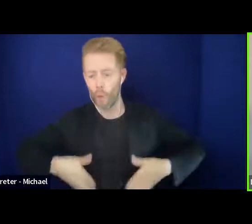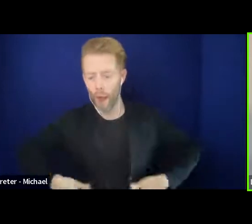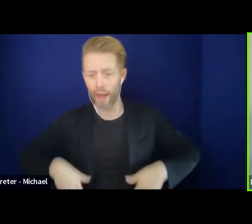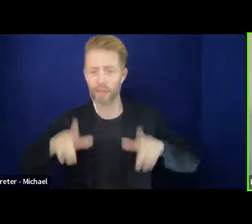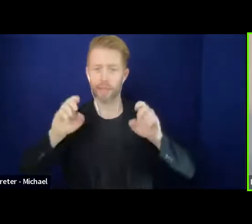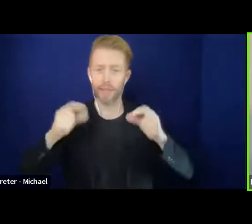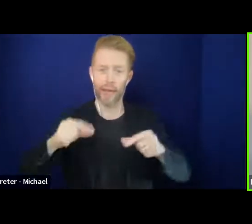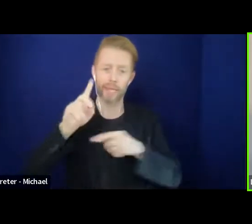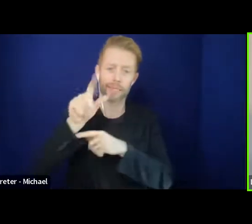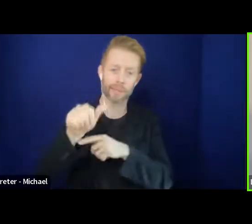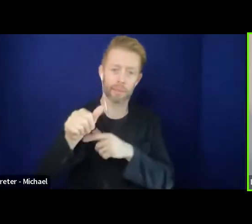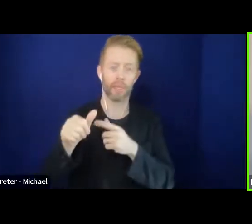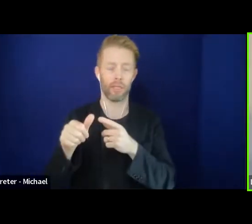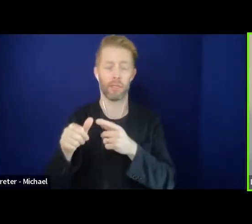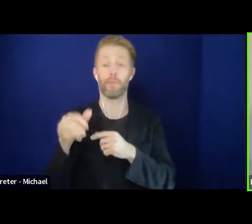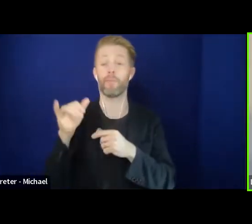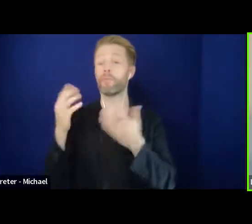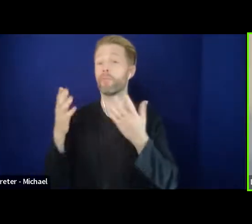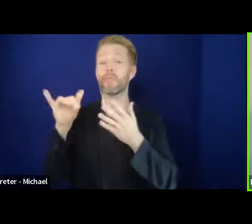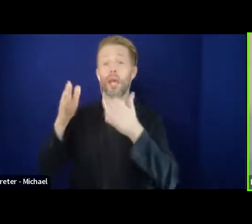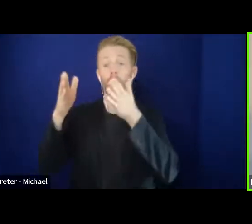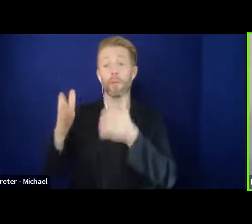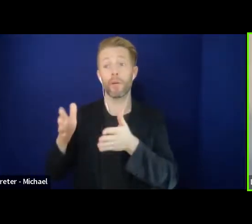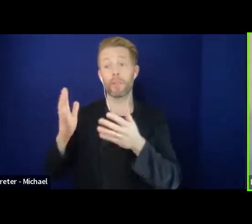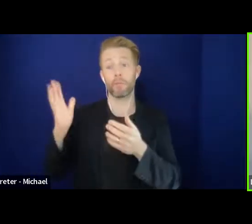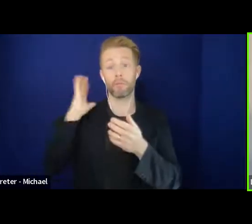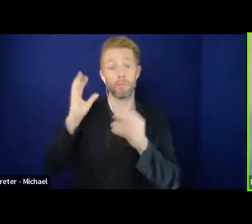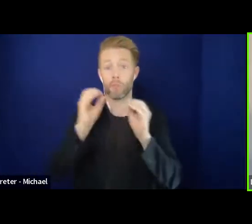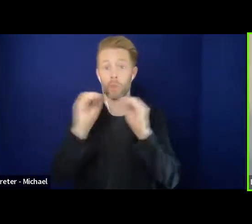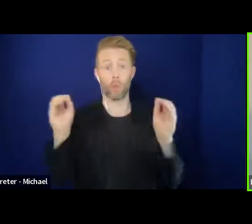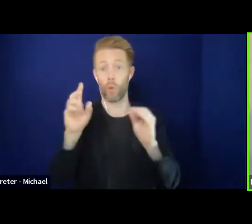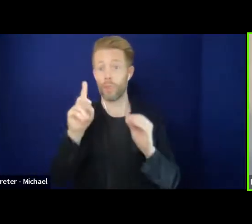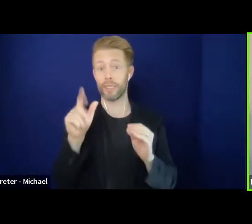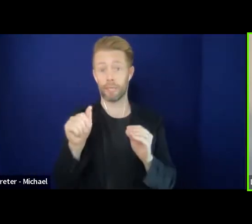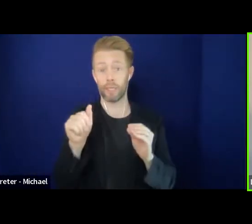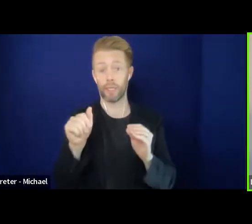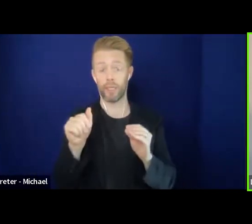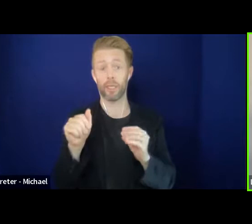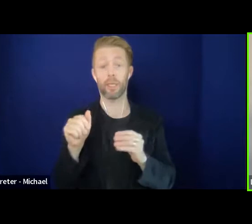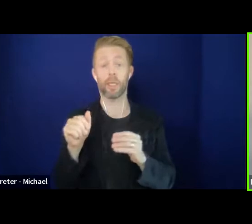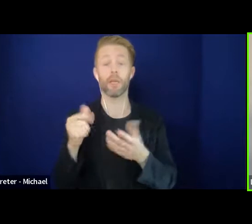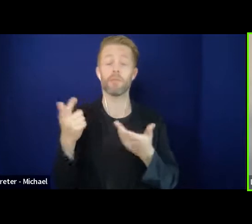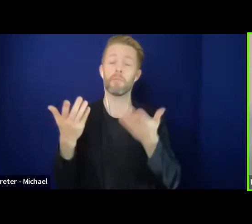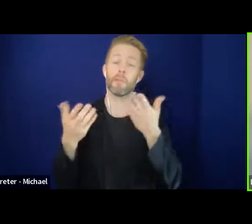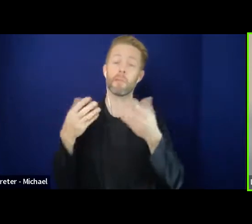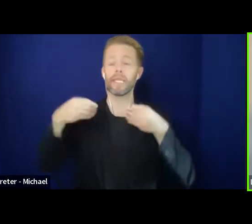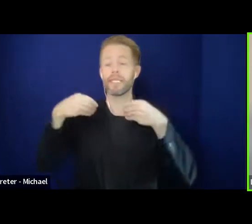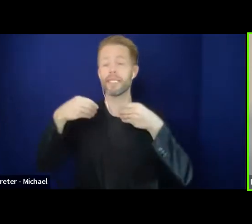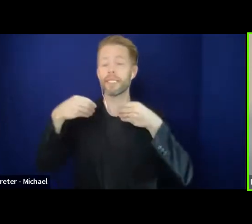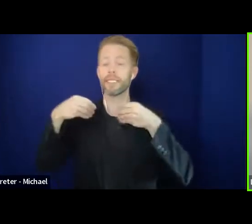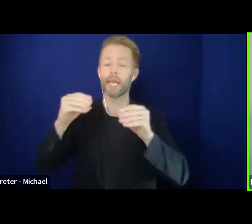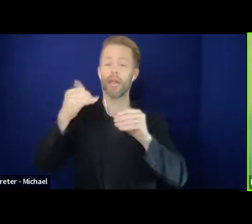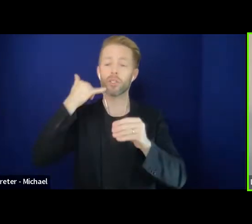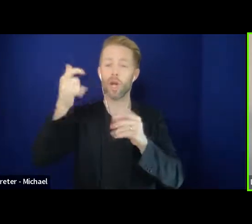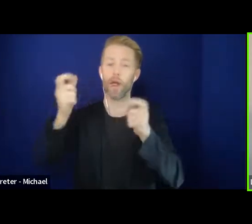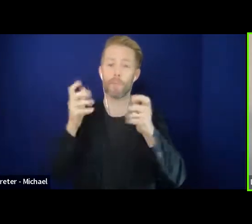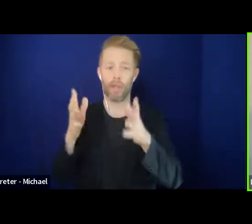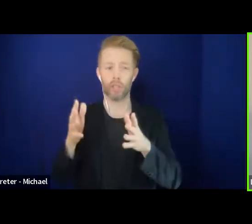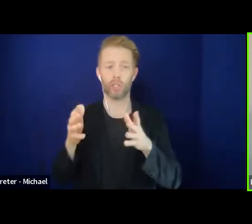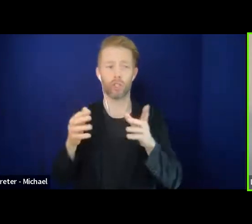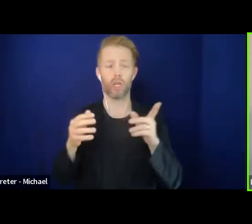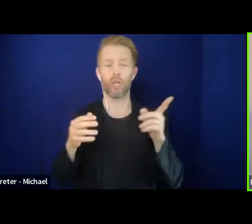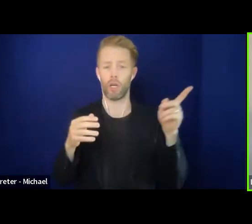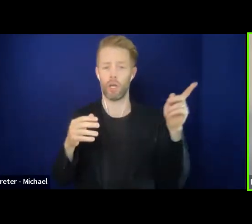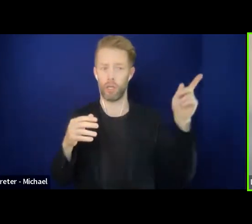person who didn't have a disability before their sales call manager forced them to be followed and